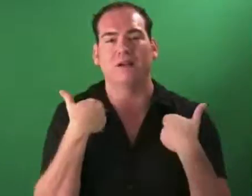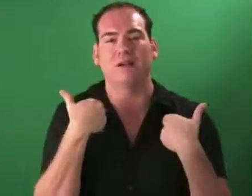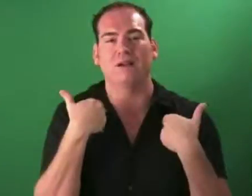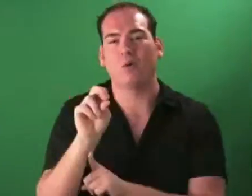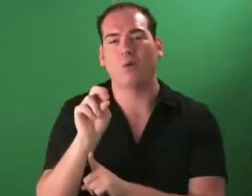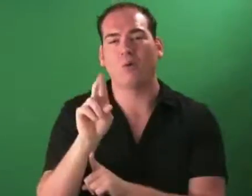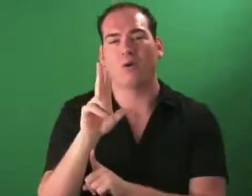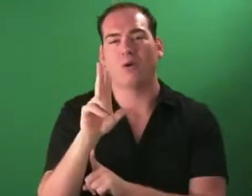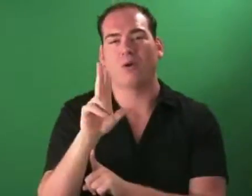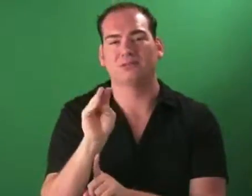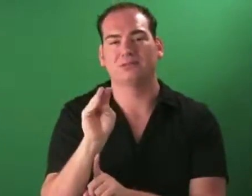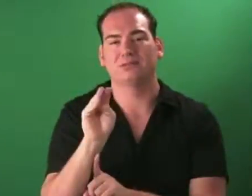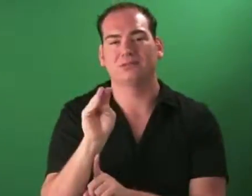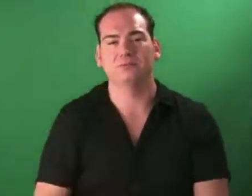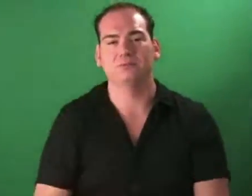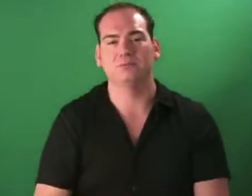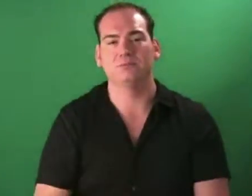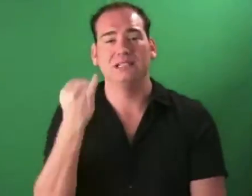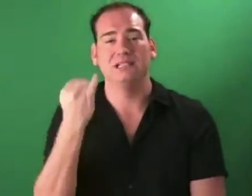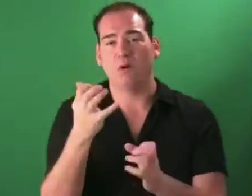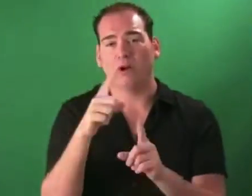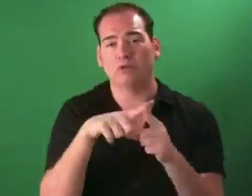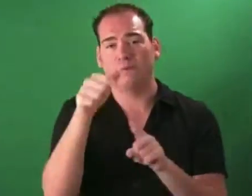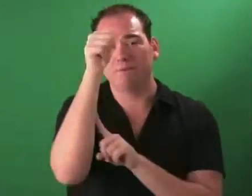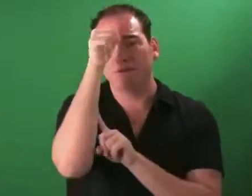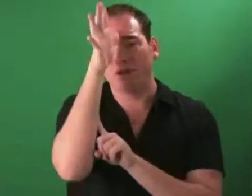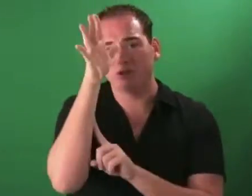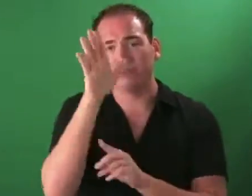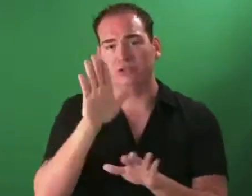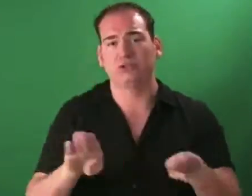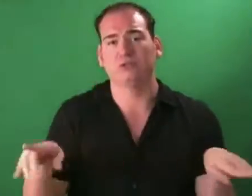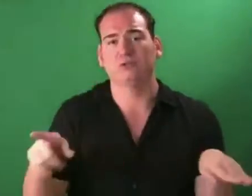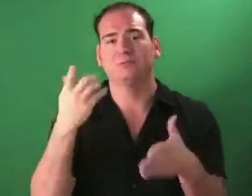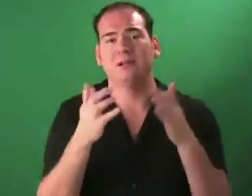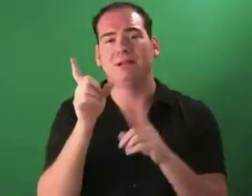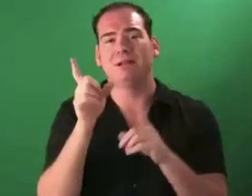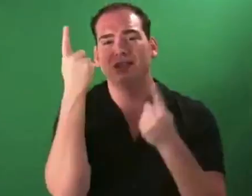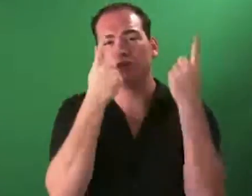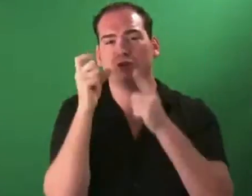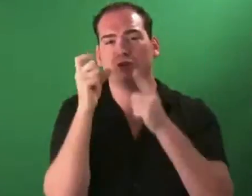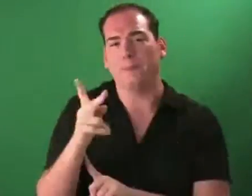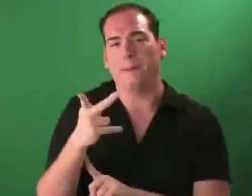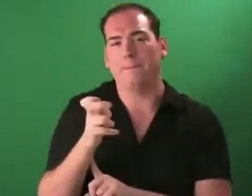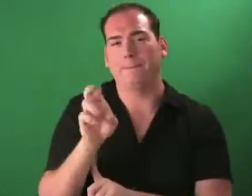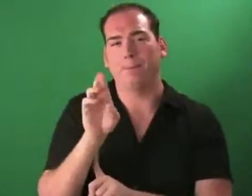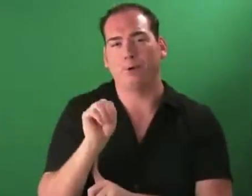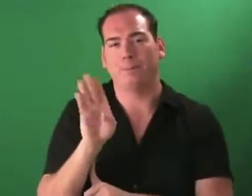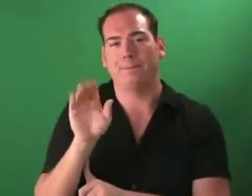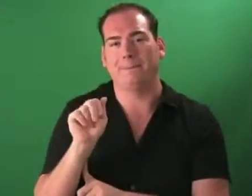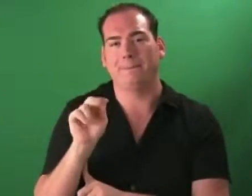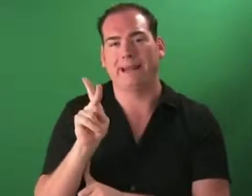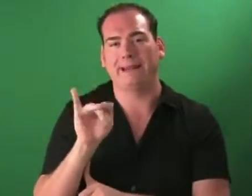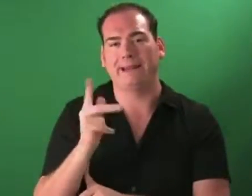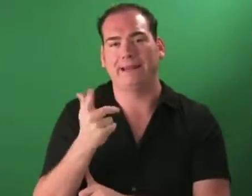Another important factor about this surgery of getting your prostate removed is that you can no longer have children. So if you want to father